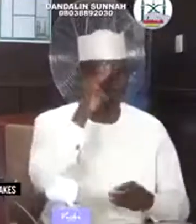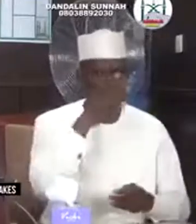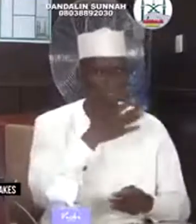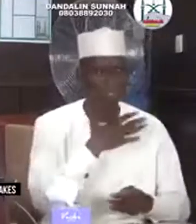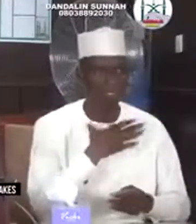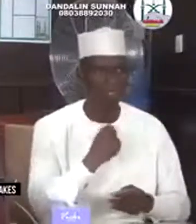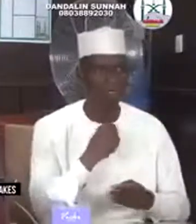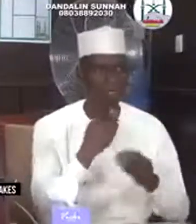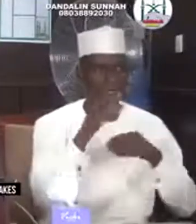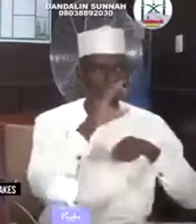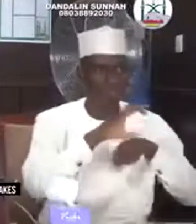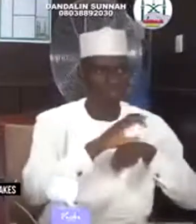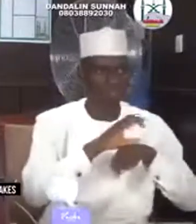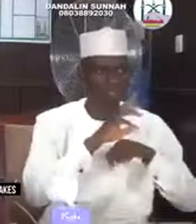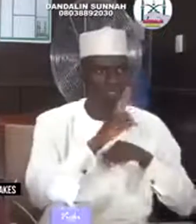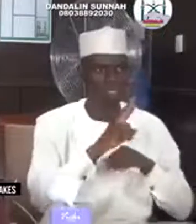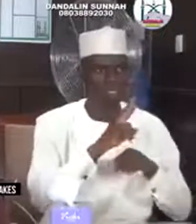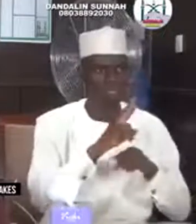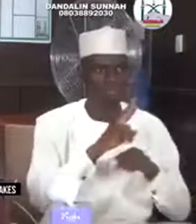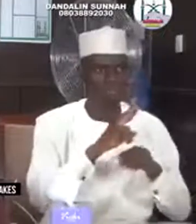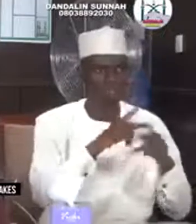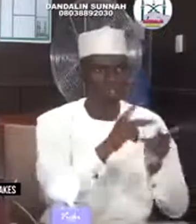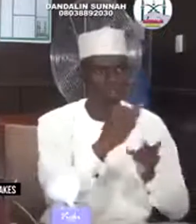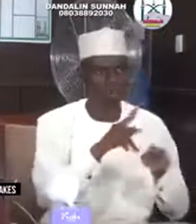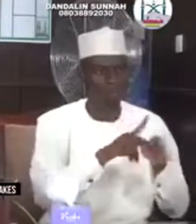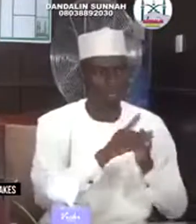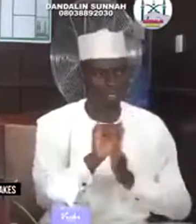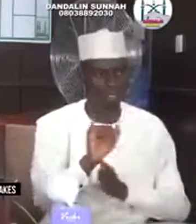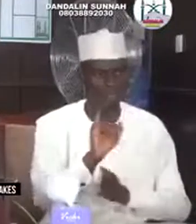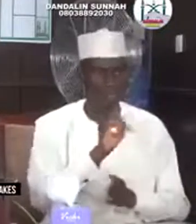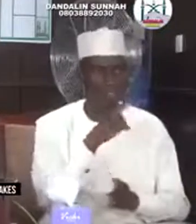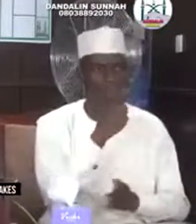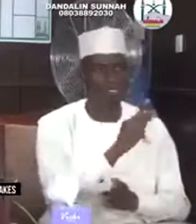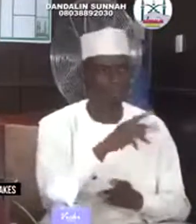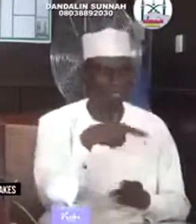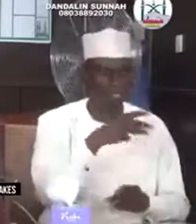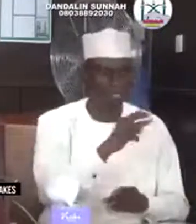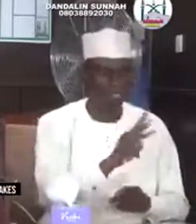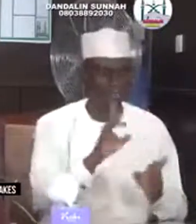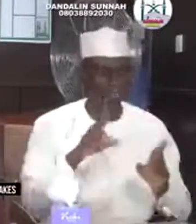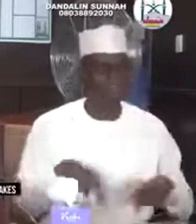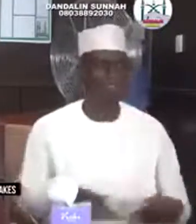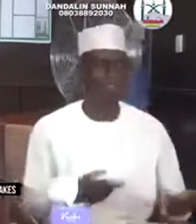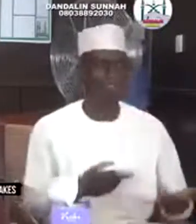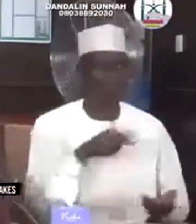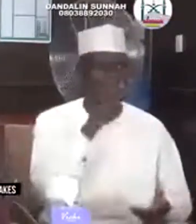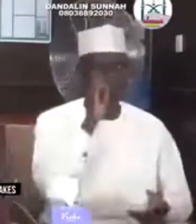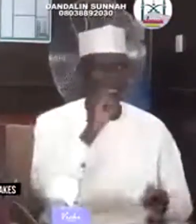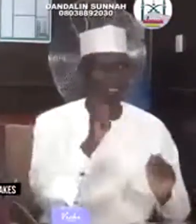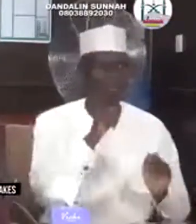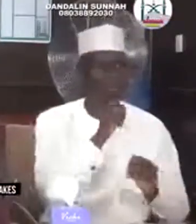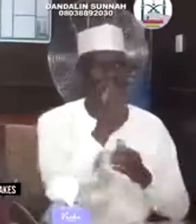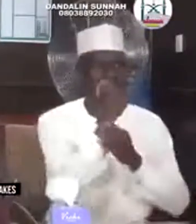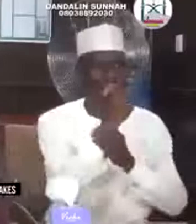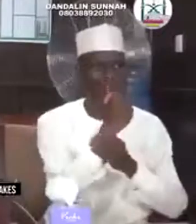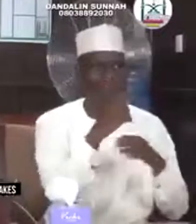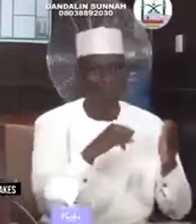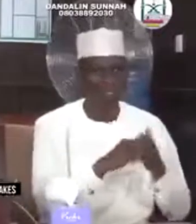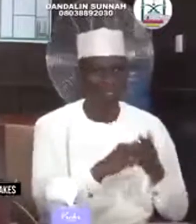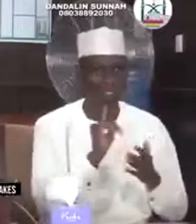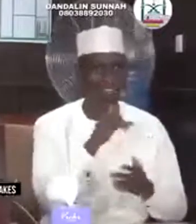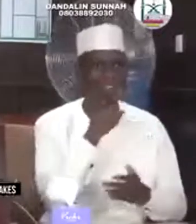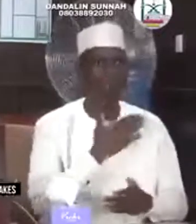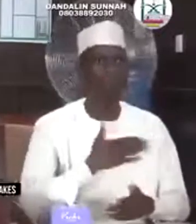said, let him resign, because I could see he could not handle the blood flow. He cannot handle it. I